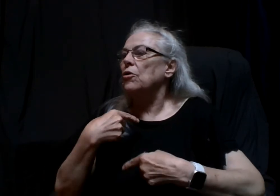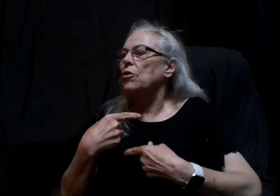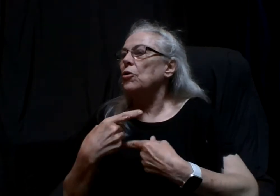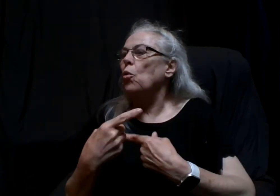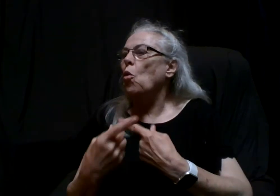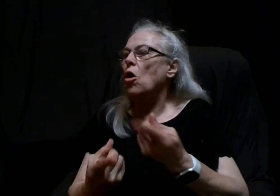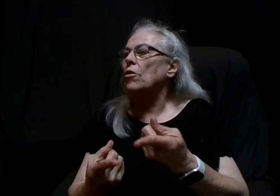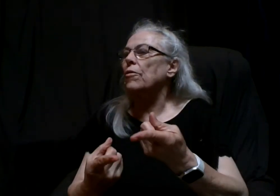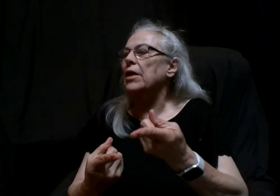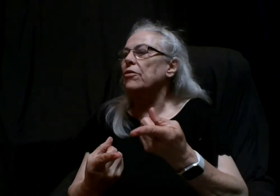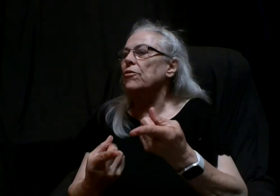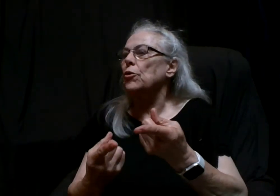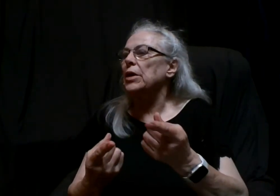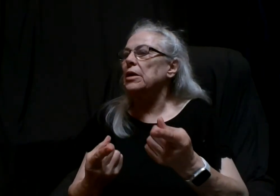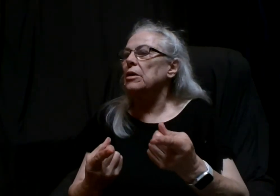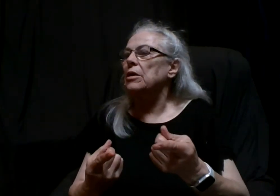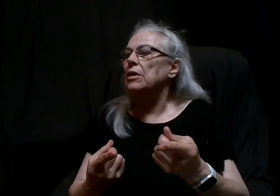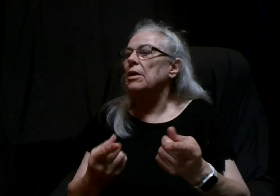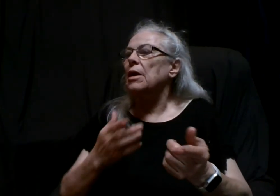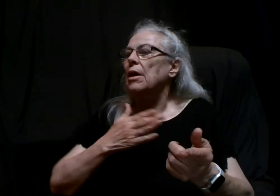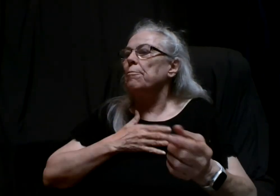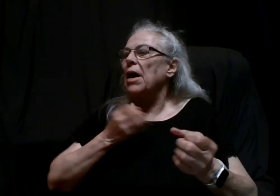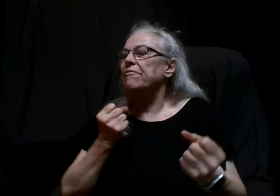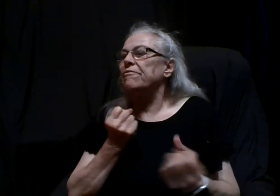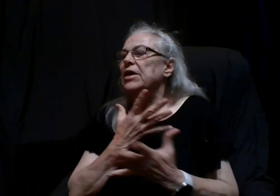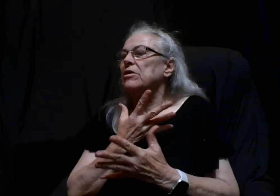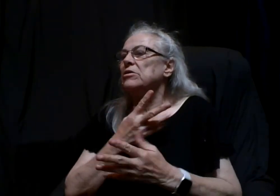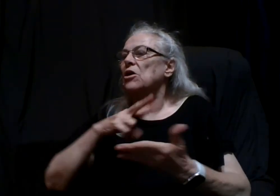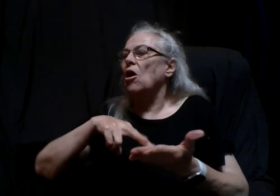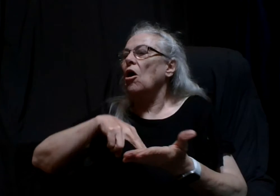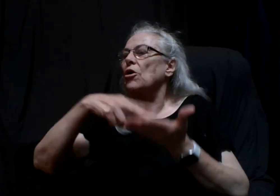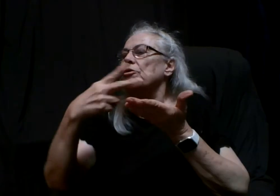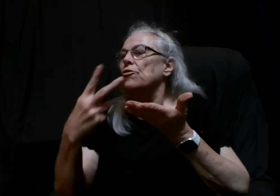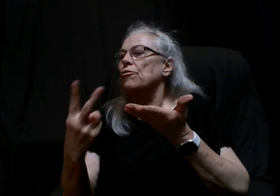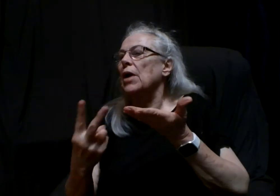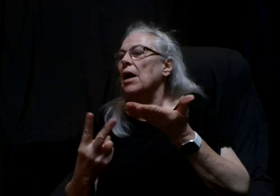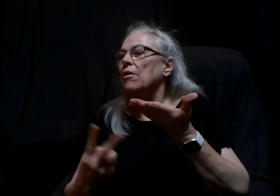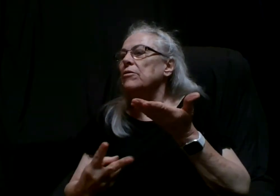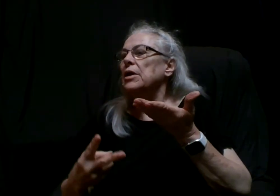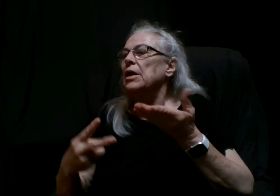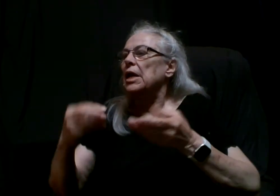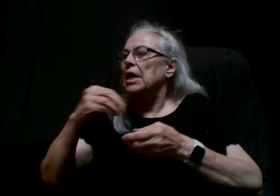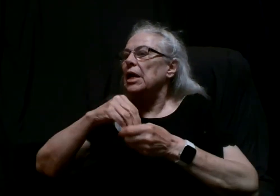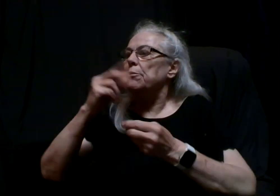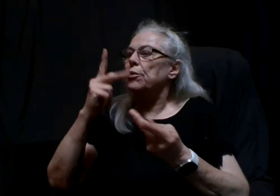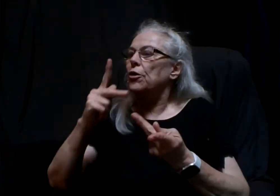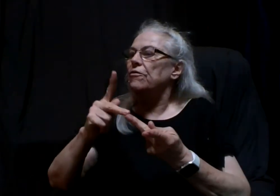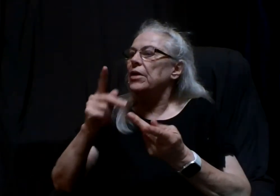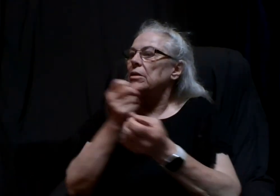could walk right through it. My fears are drowned in perfect